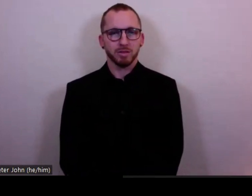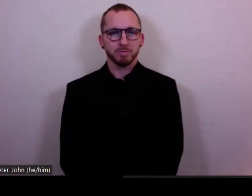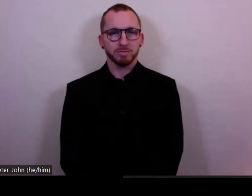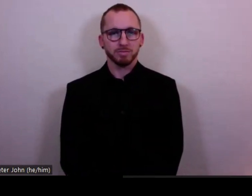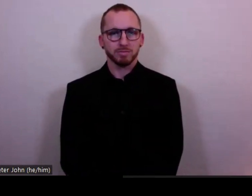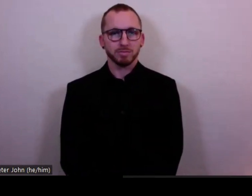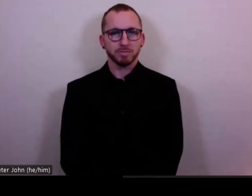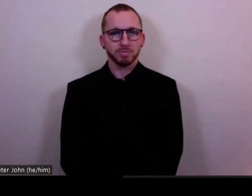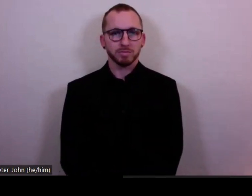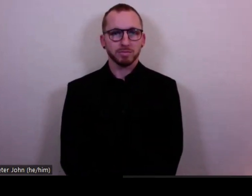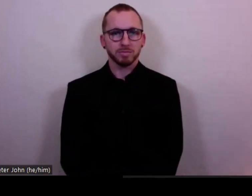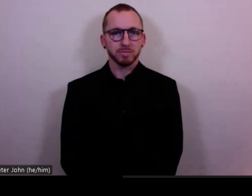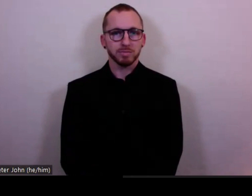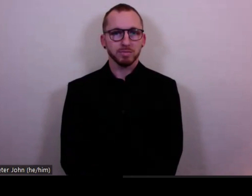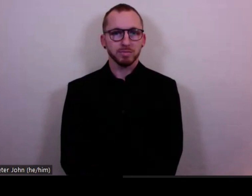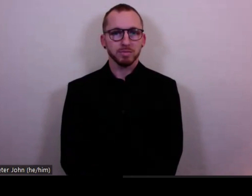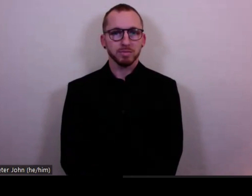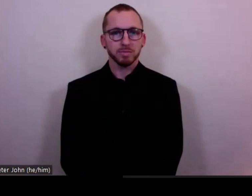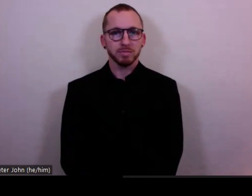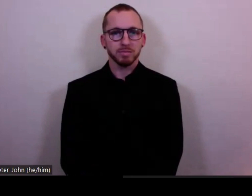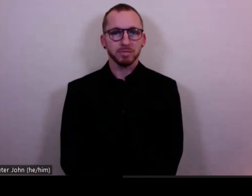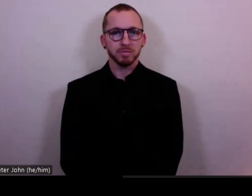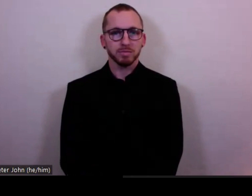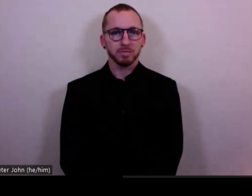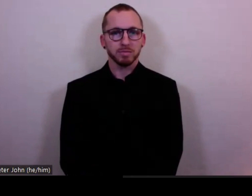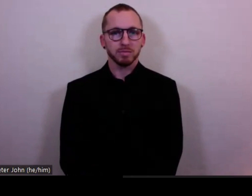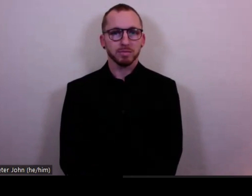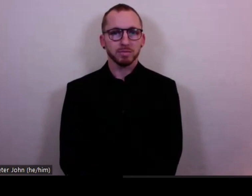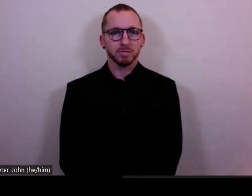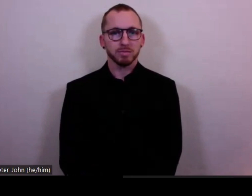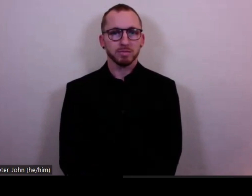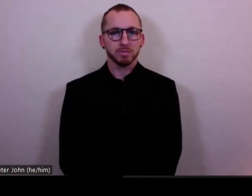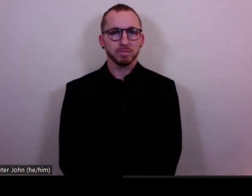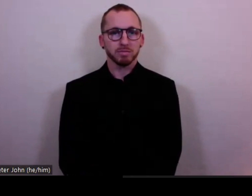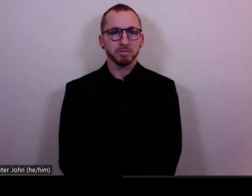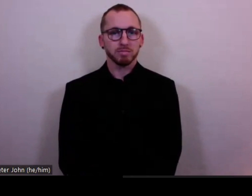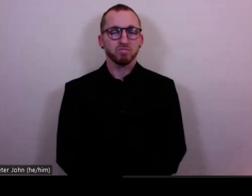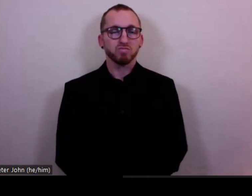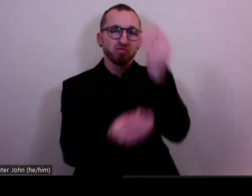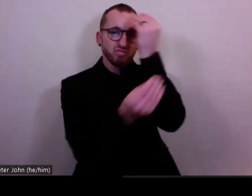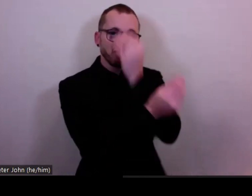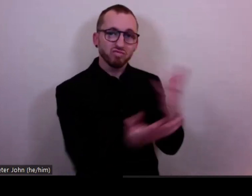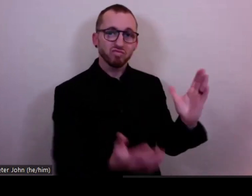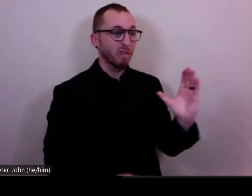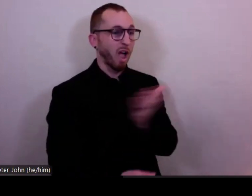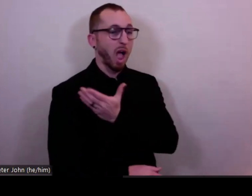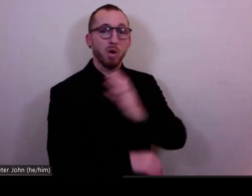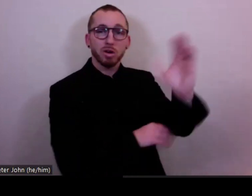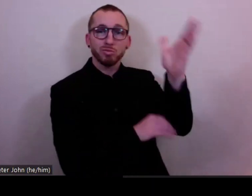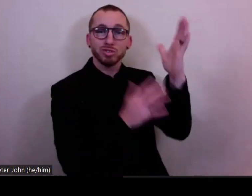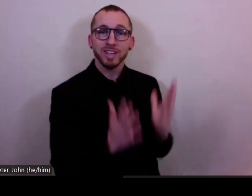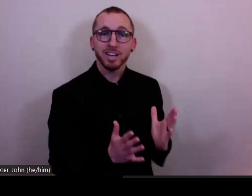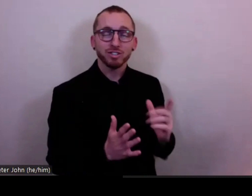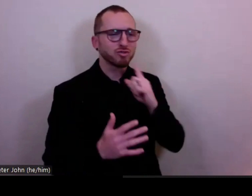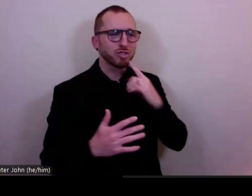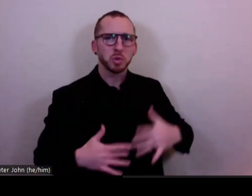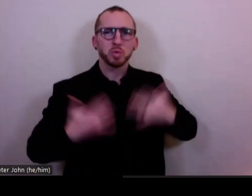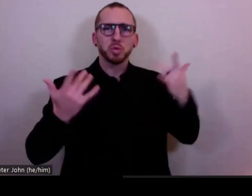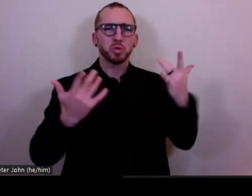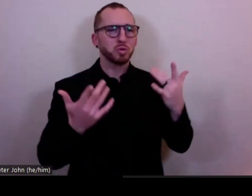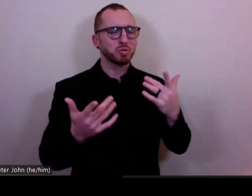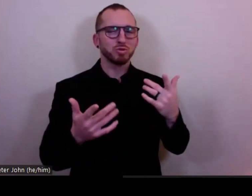And of course, just one last thanks to our presenters. We're really excited to embark on the day and the journey